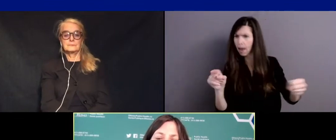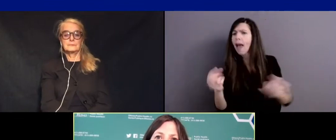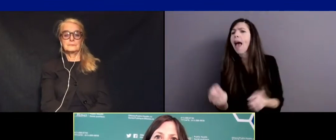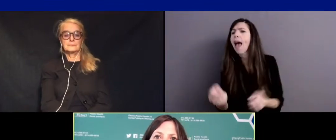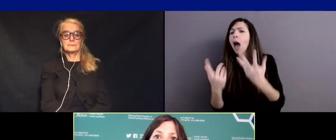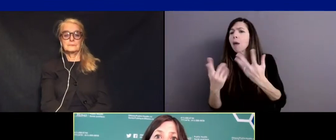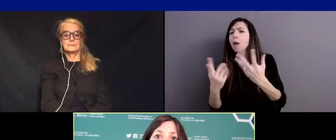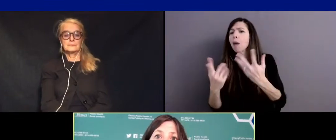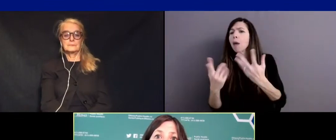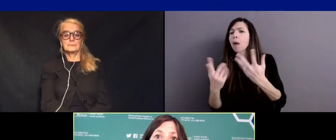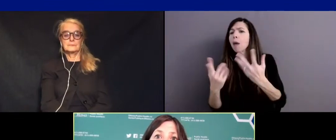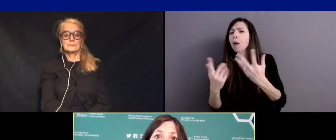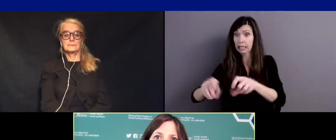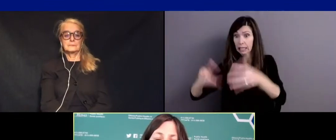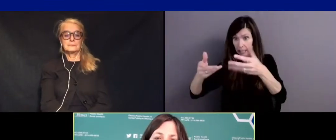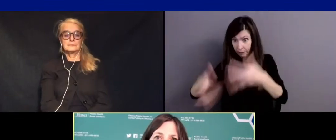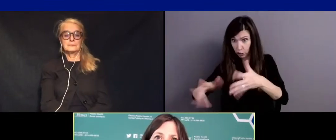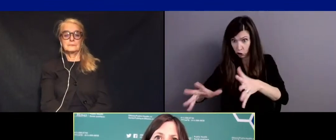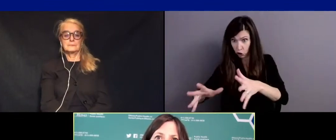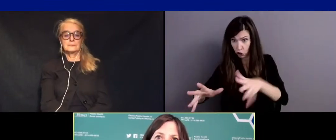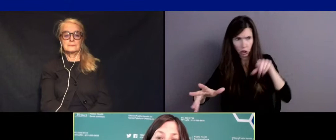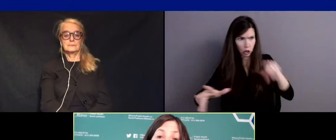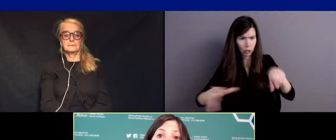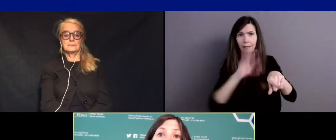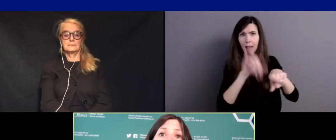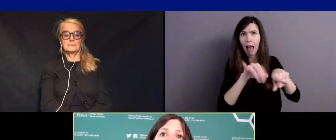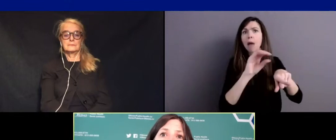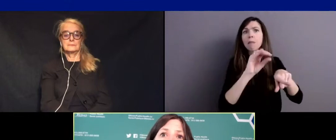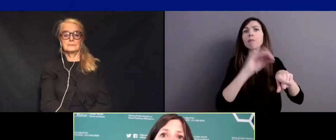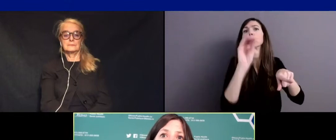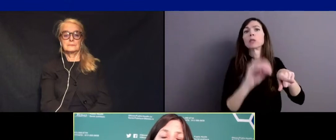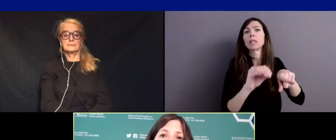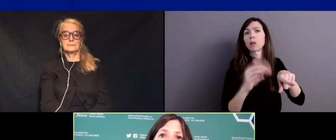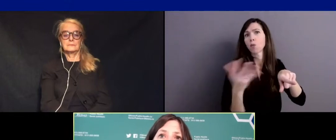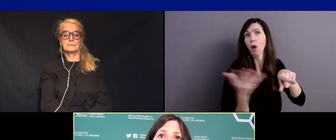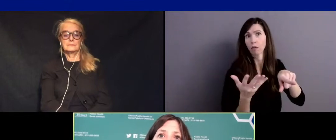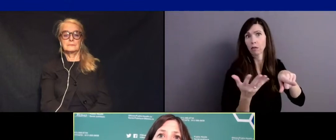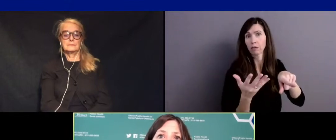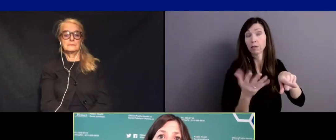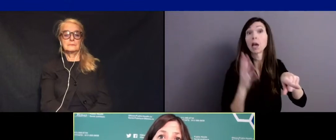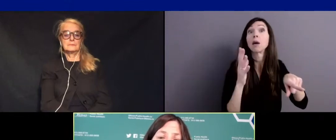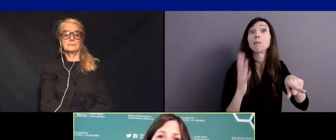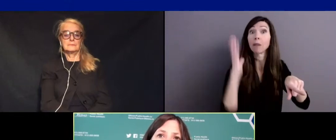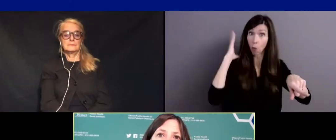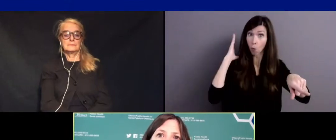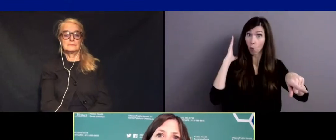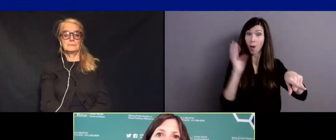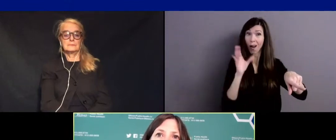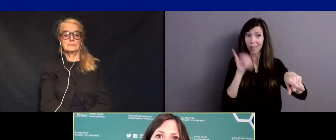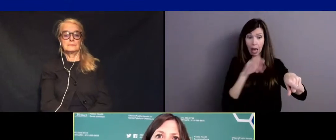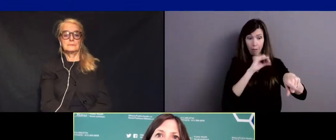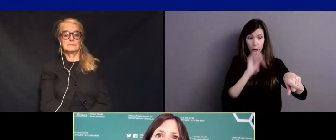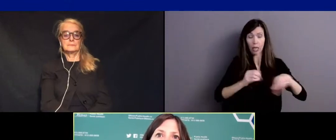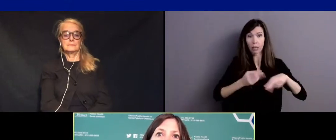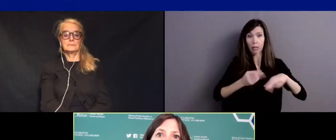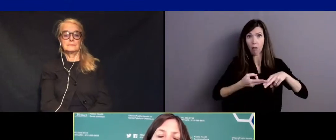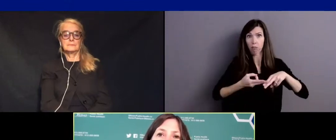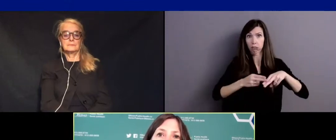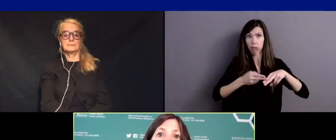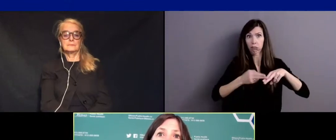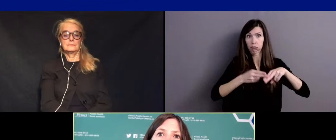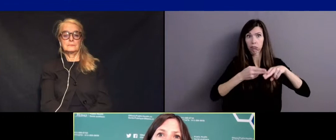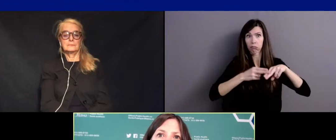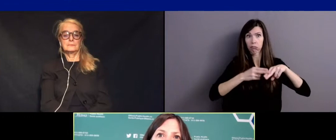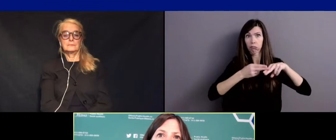are positive is stable right now. It used to be increasing. When that's increasing, it's a sign that there's